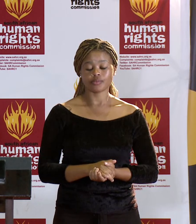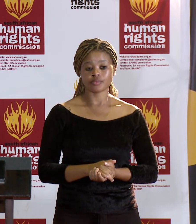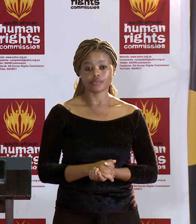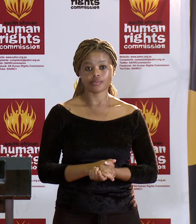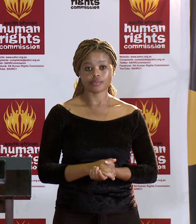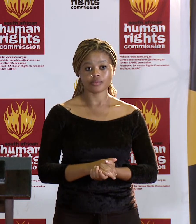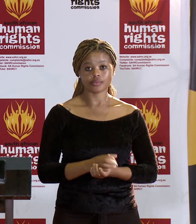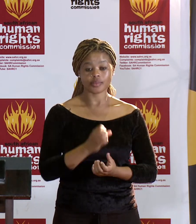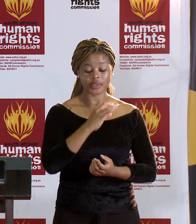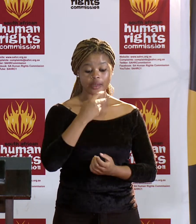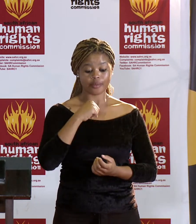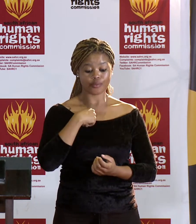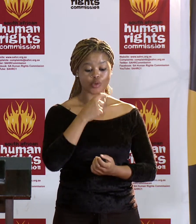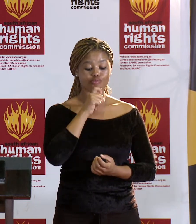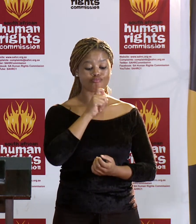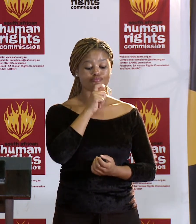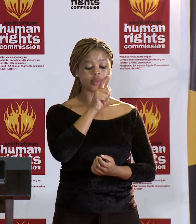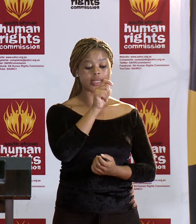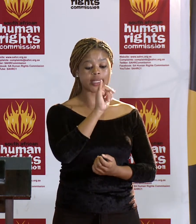if I used TikTok,